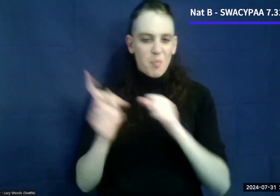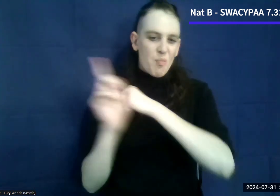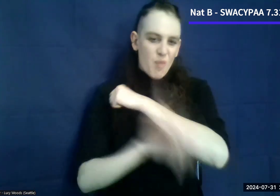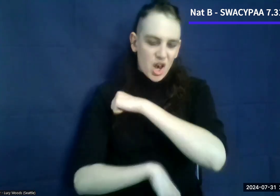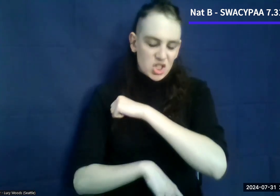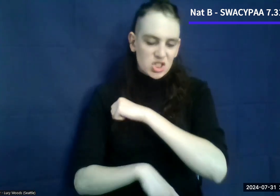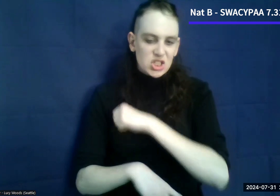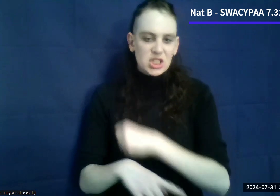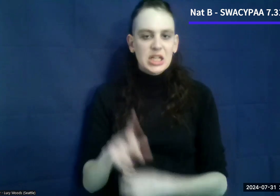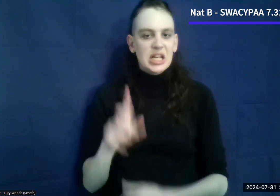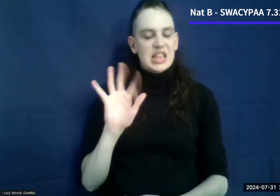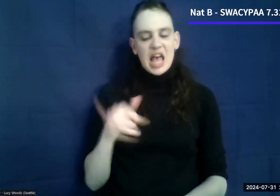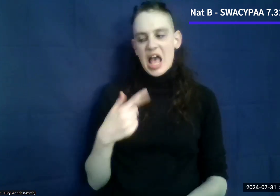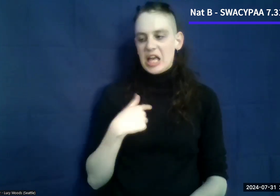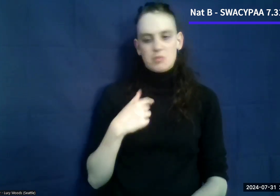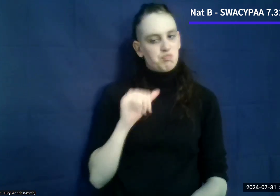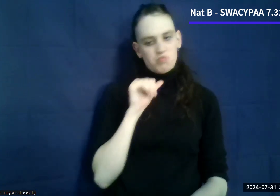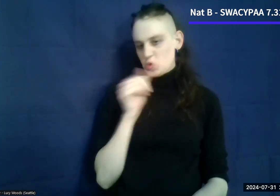I do not subscribe.